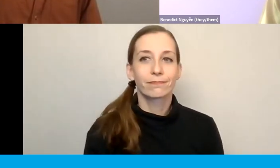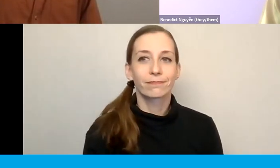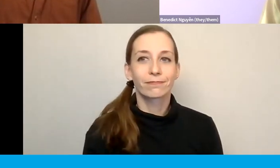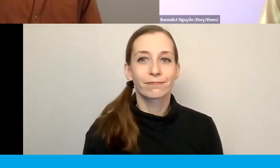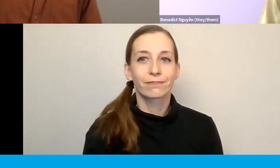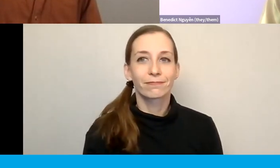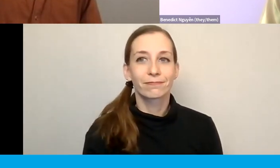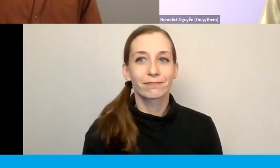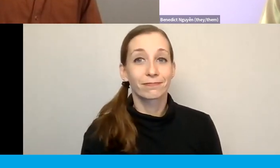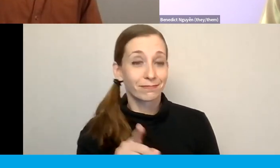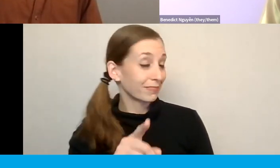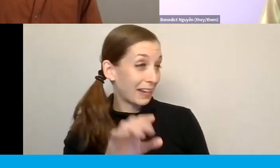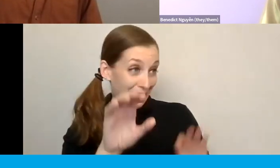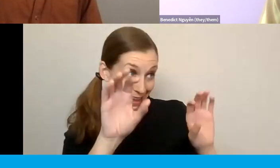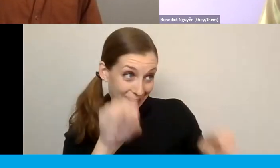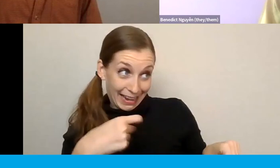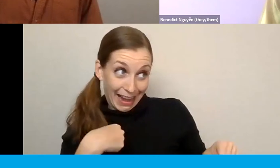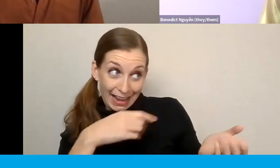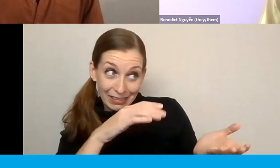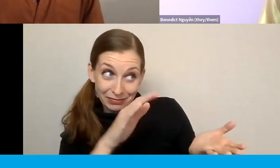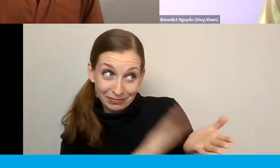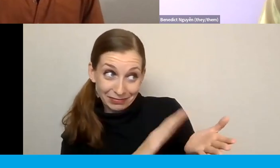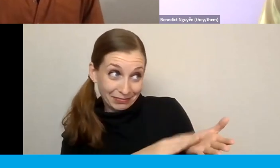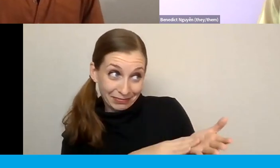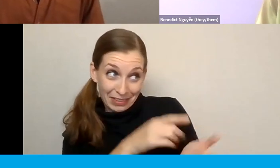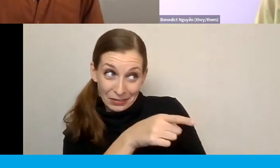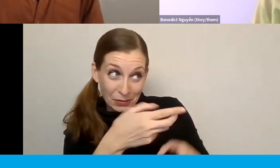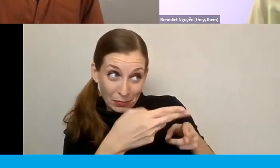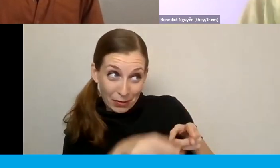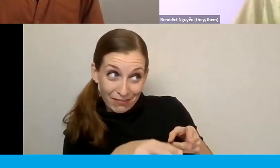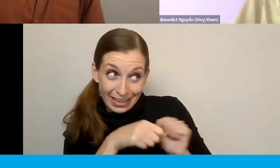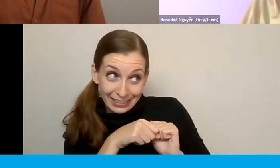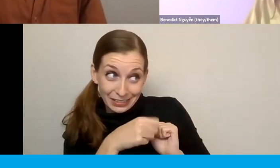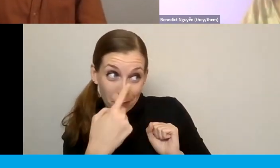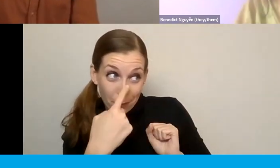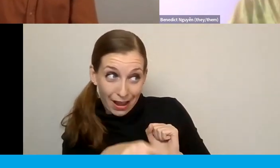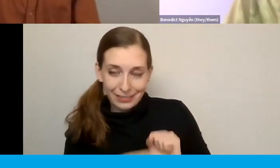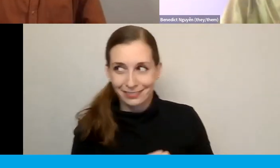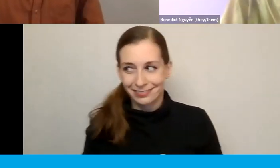Mm-hmm. Could I sing your praises for like one sentence? Yes.